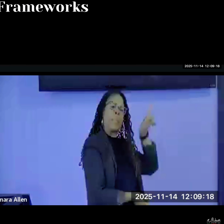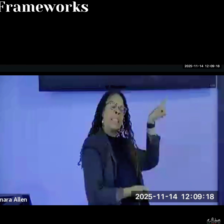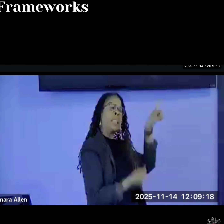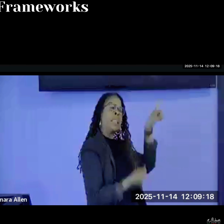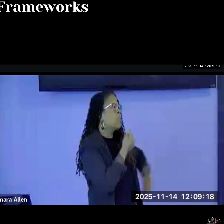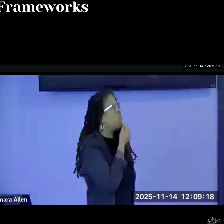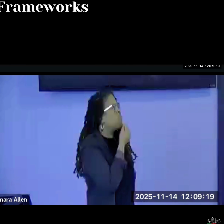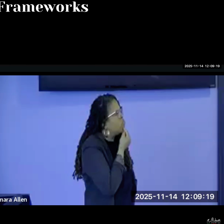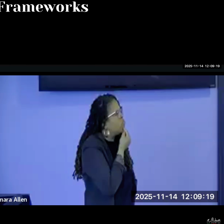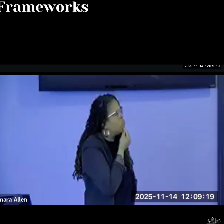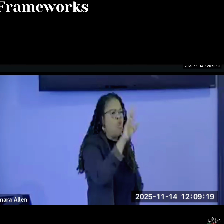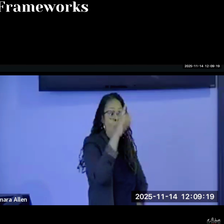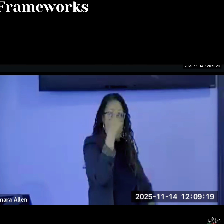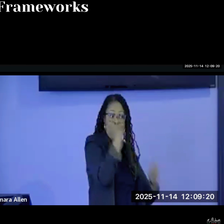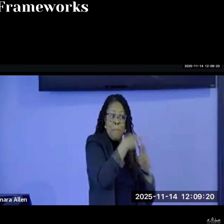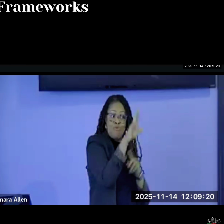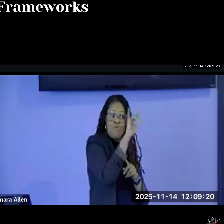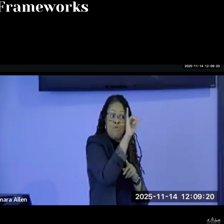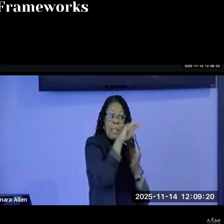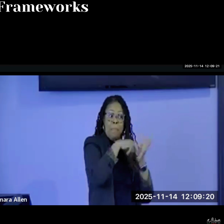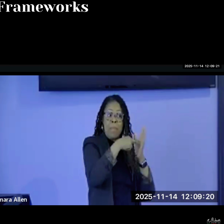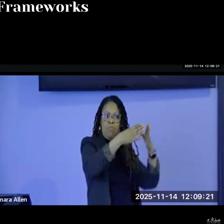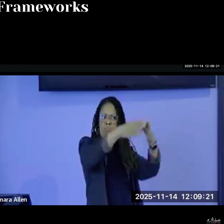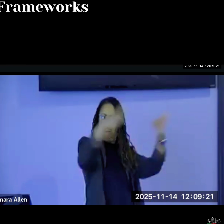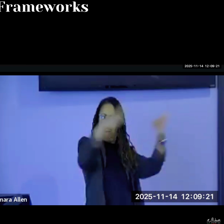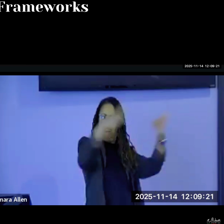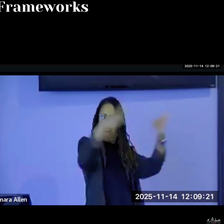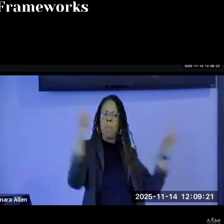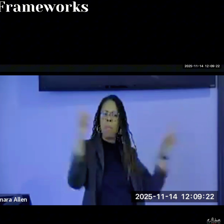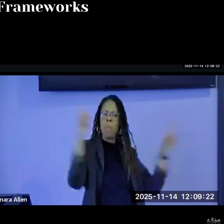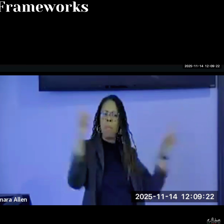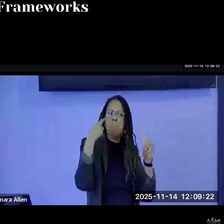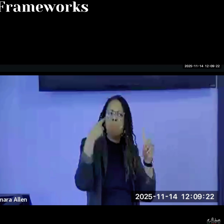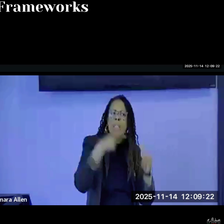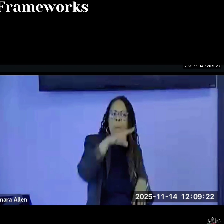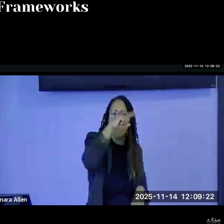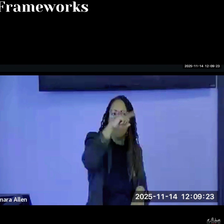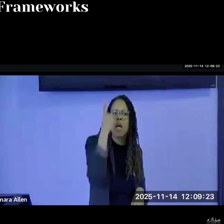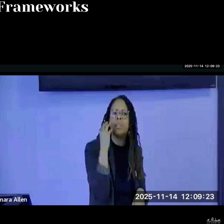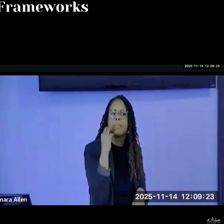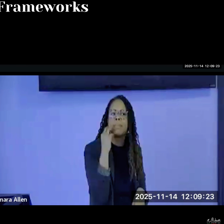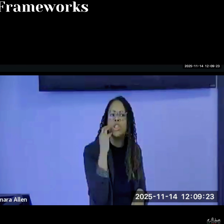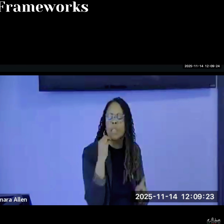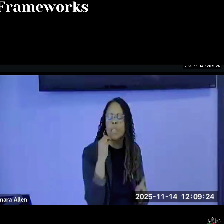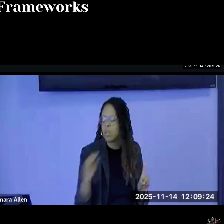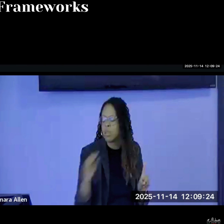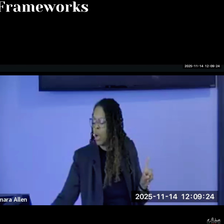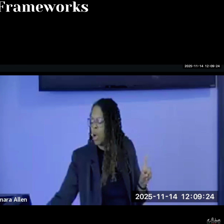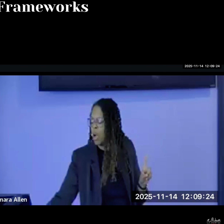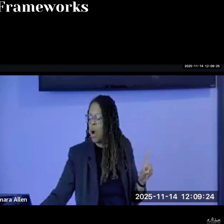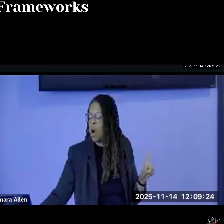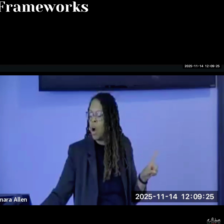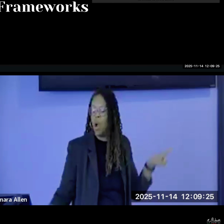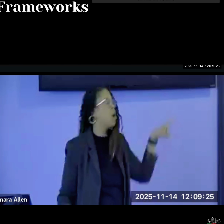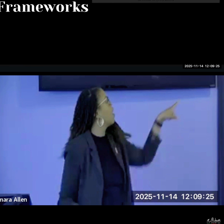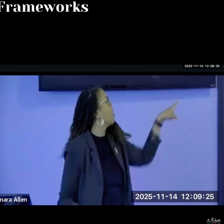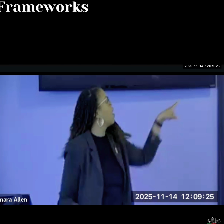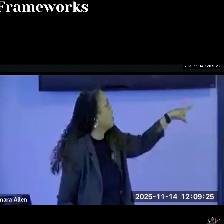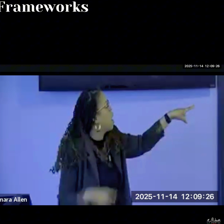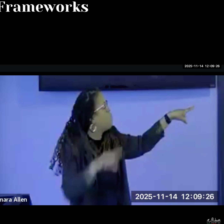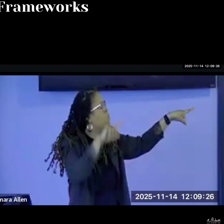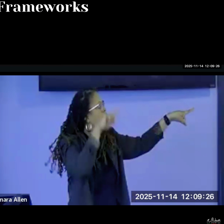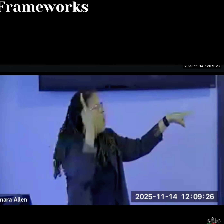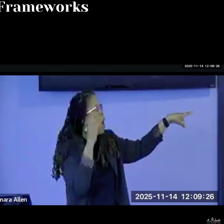this framework because I believe that race is already missing in general conversation, but what about the Black experience and also